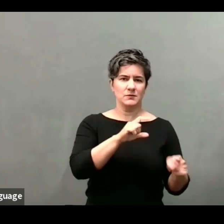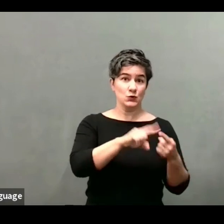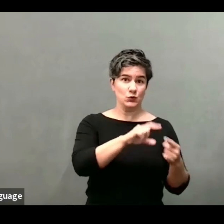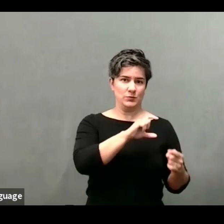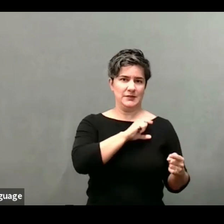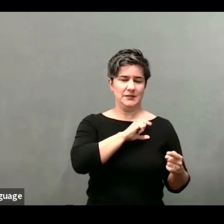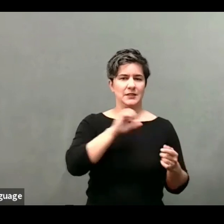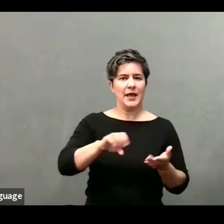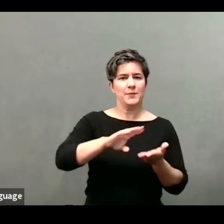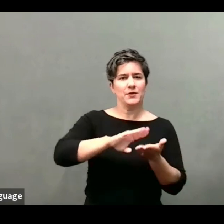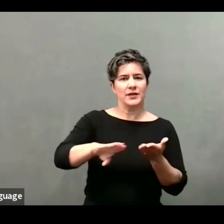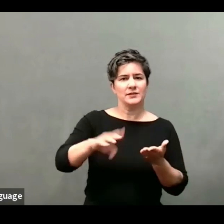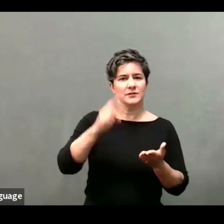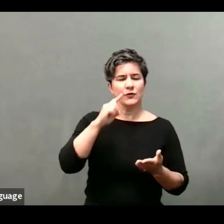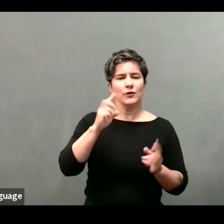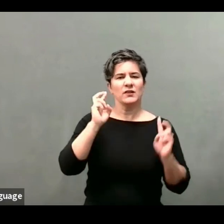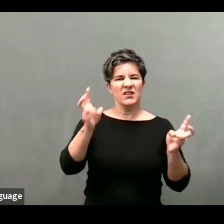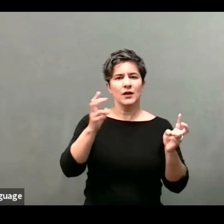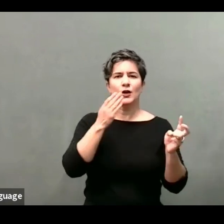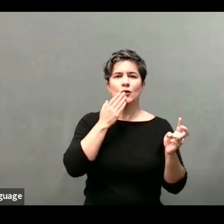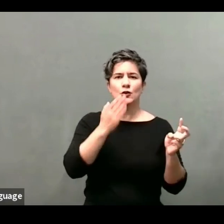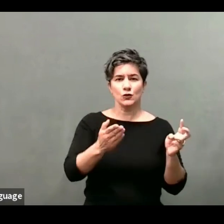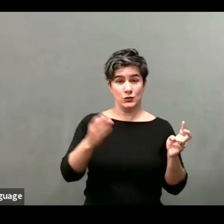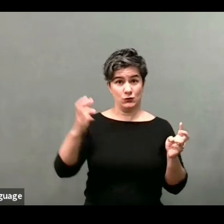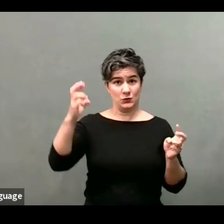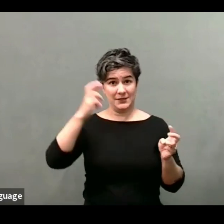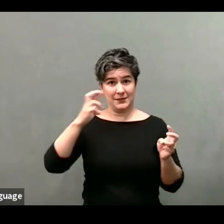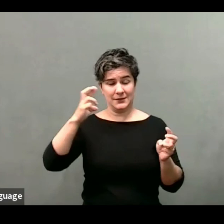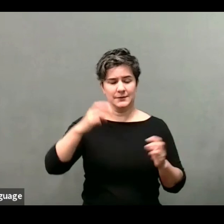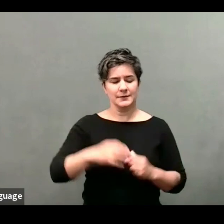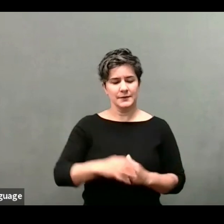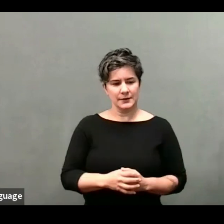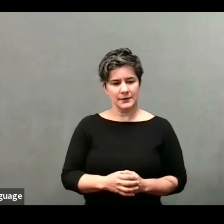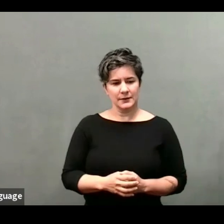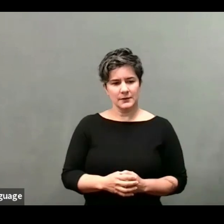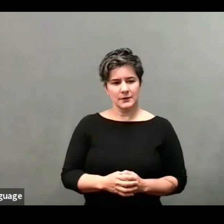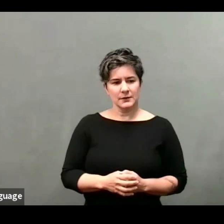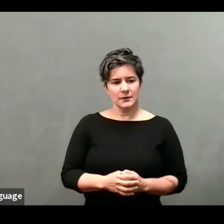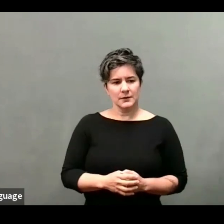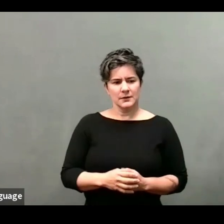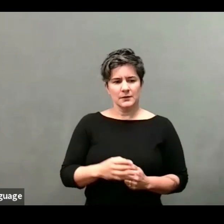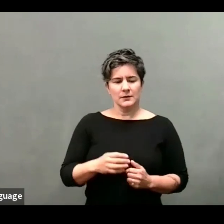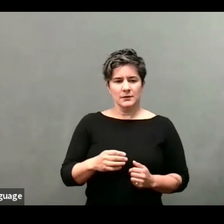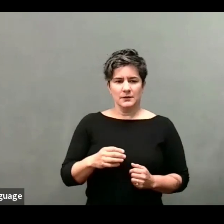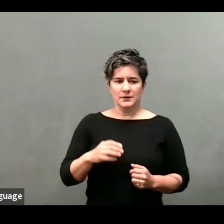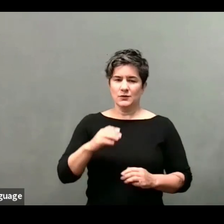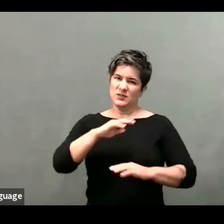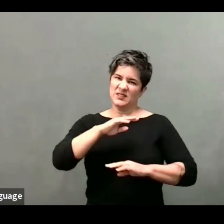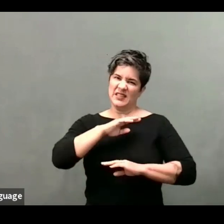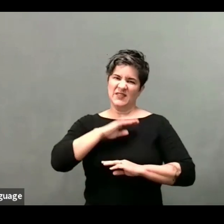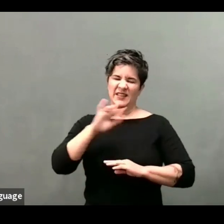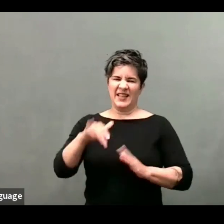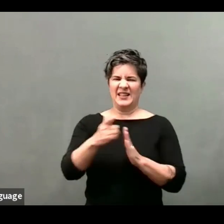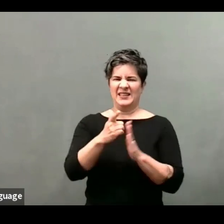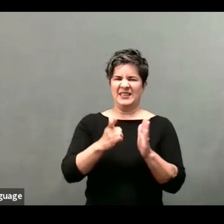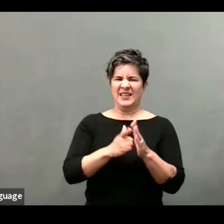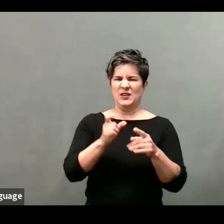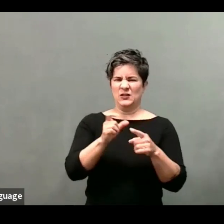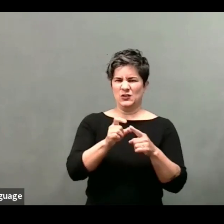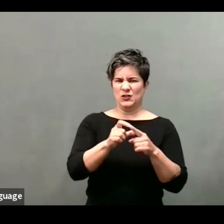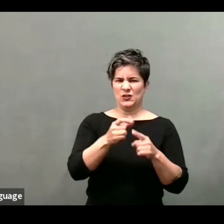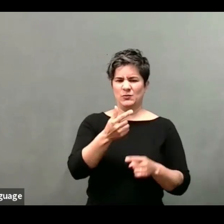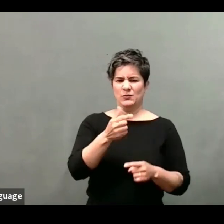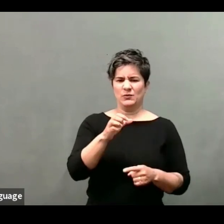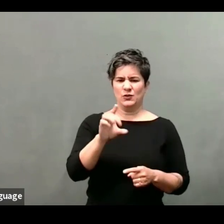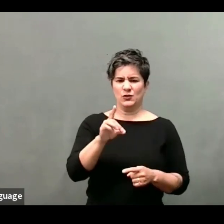may be waived for good cause. And one of the options for satisfying, for lack of a